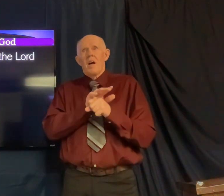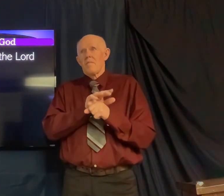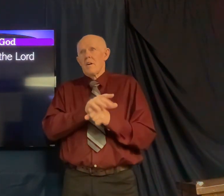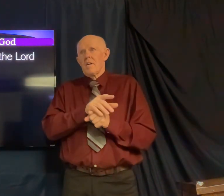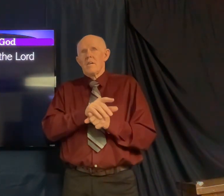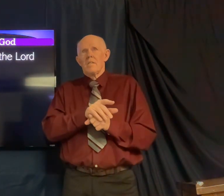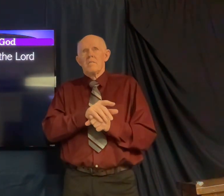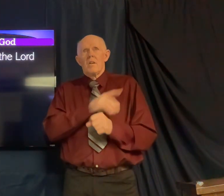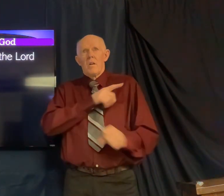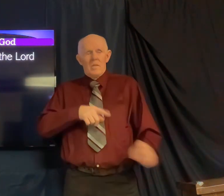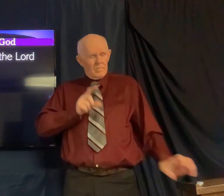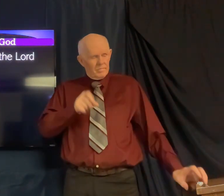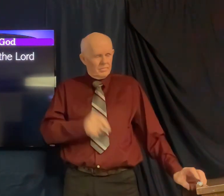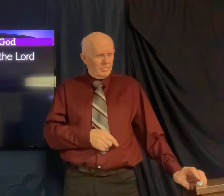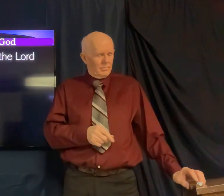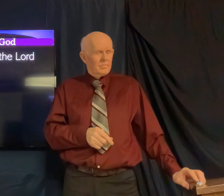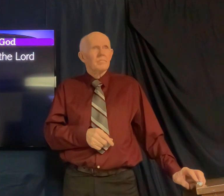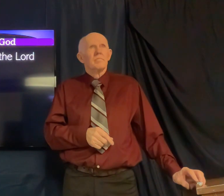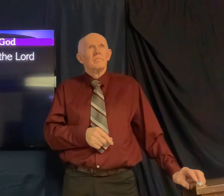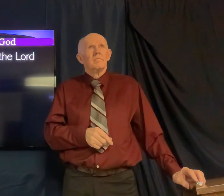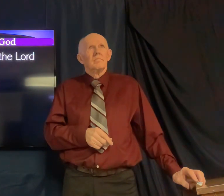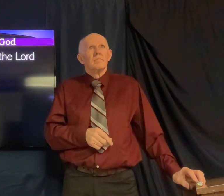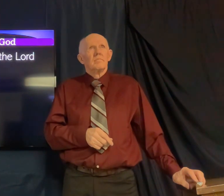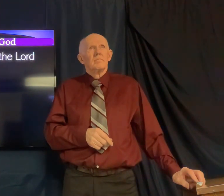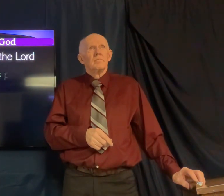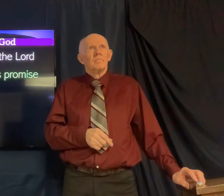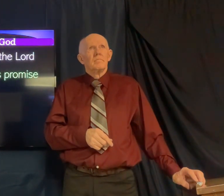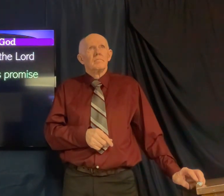The unfailing promise of the Lord.